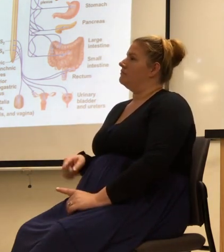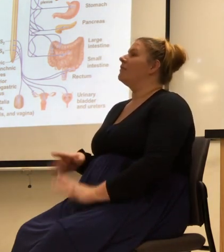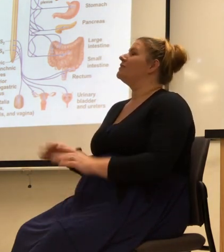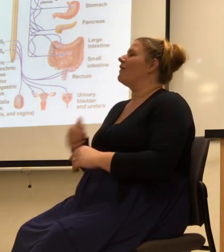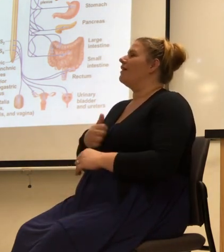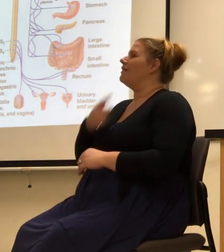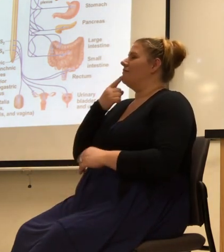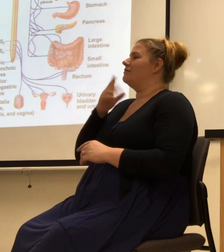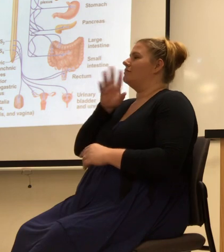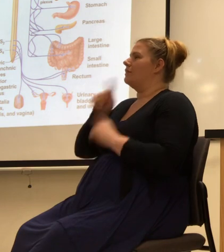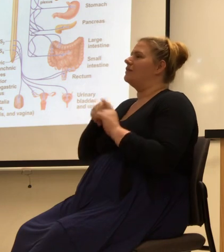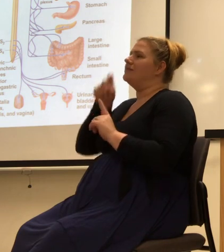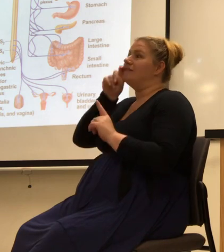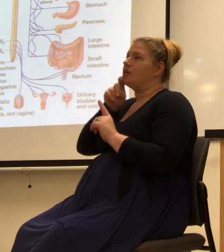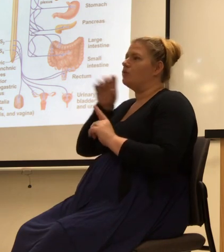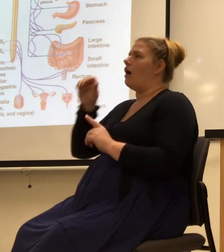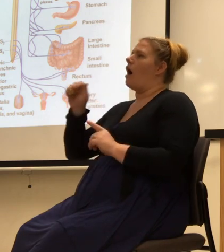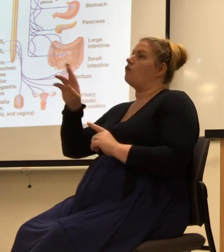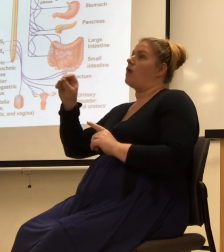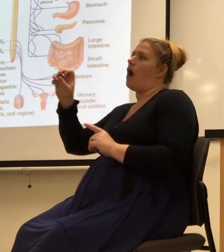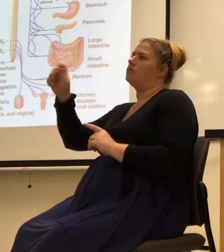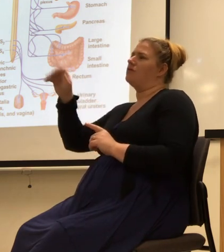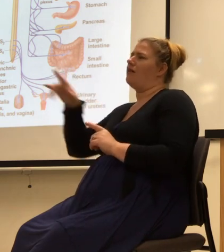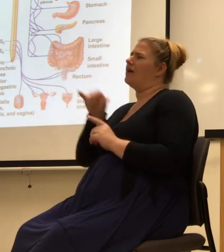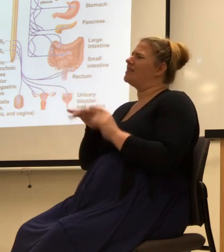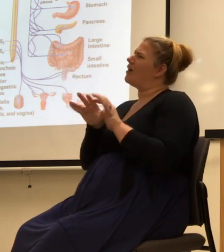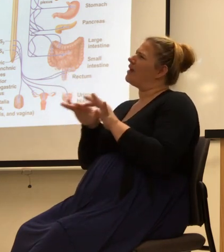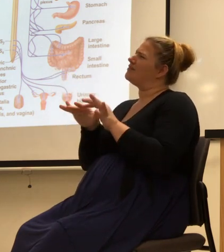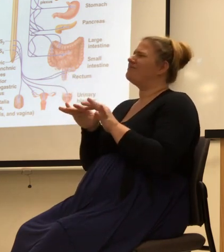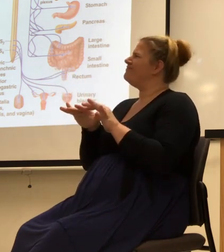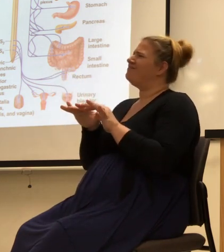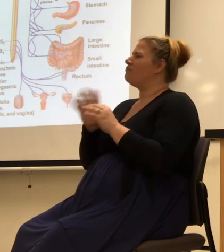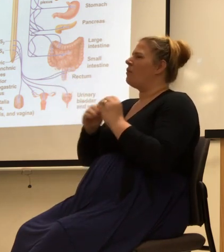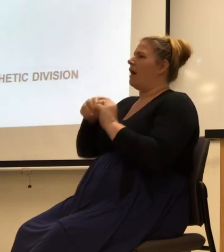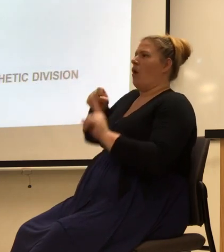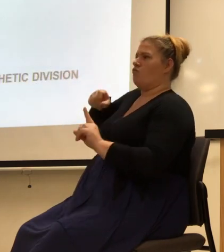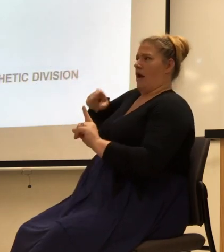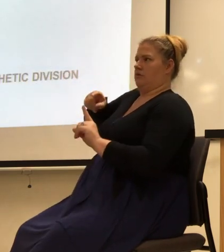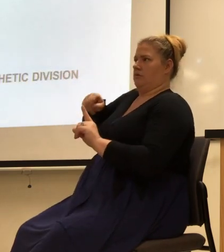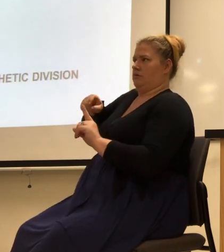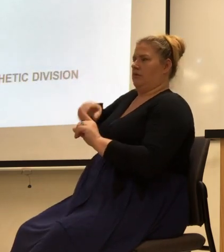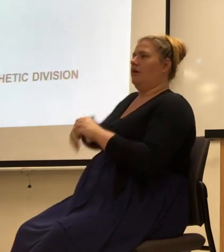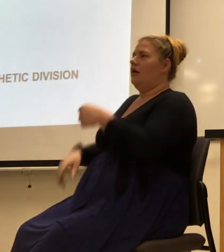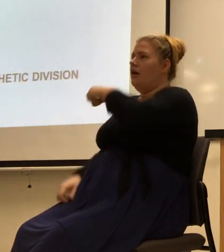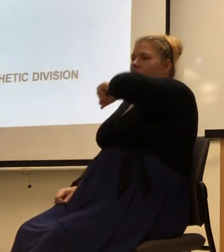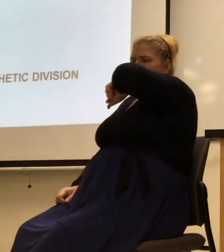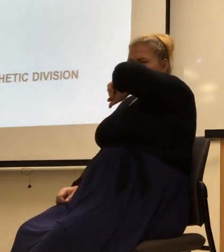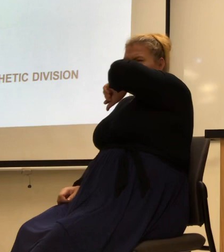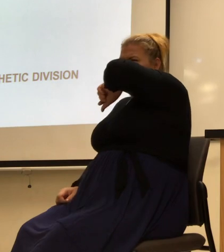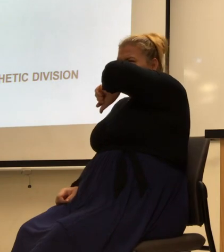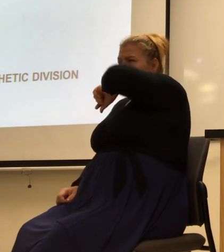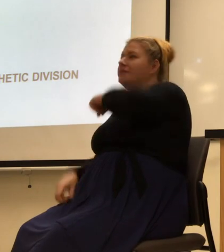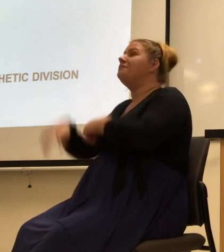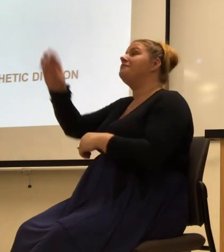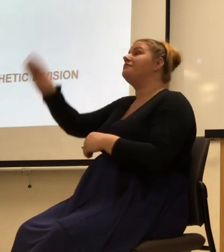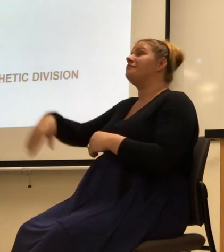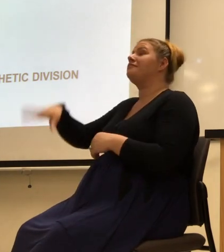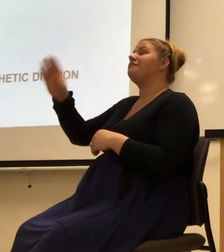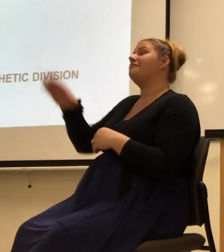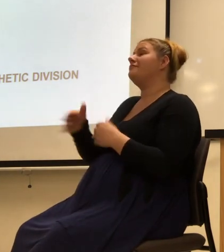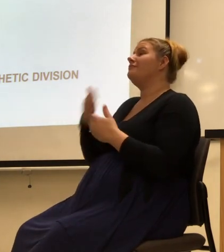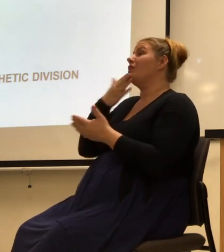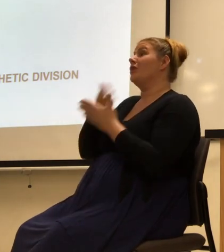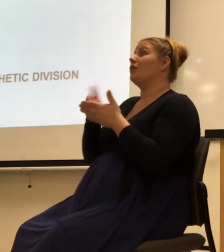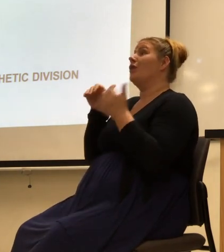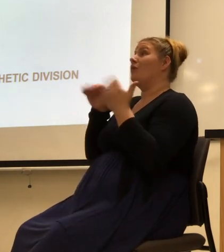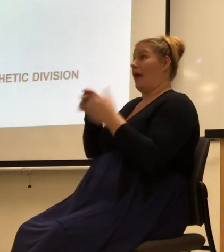So there's an old saying in anatomy, S2, 3, 4 keeps your penis off the floor. Just to help you remember that. Sympathetic function